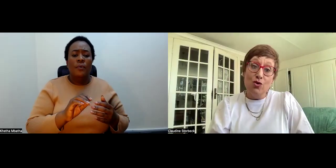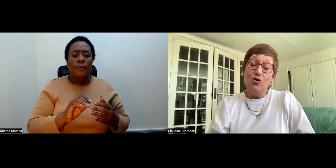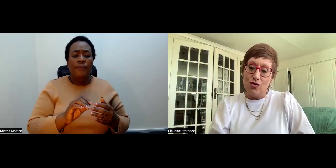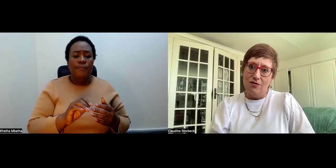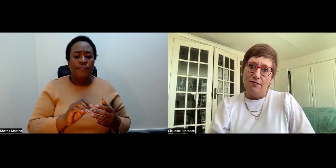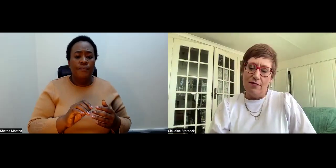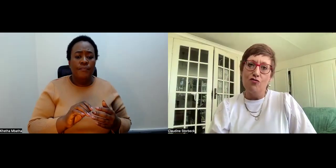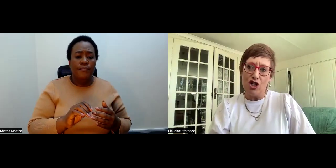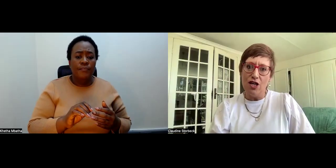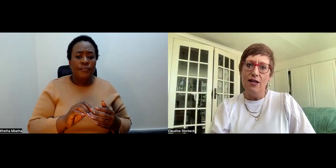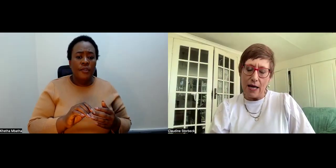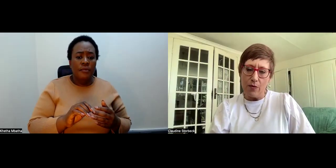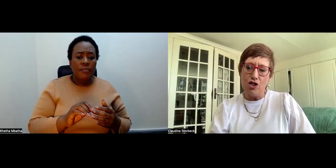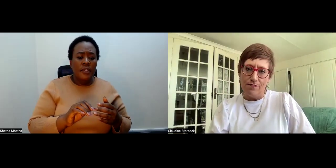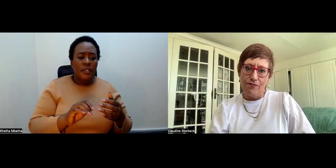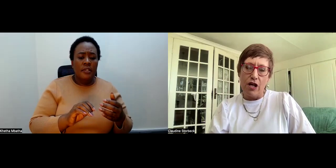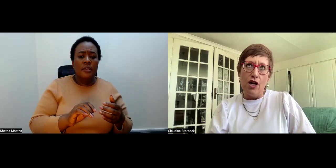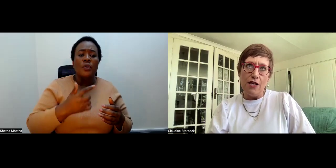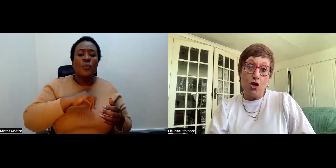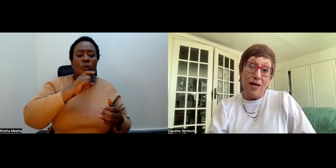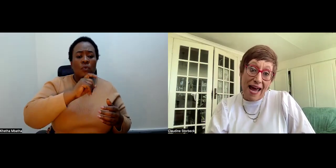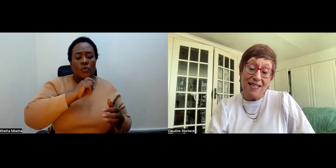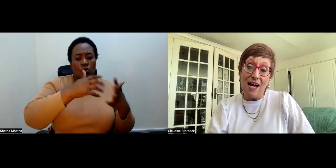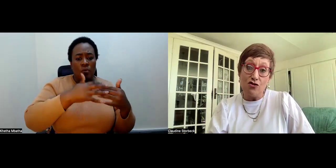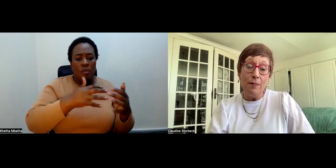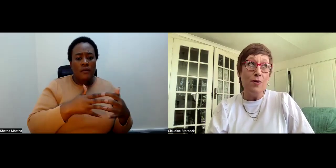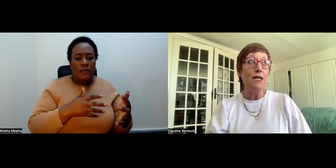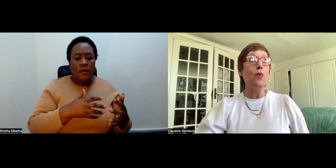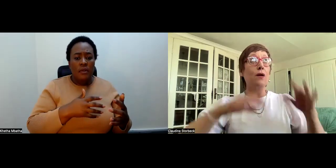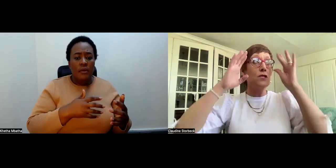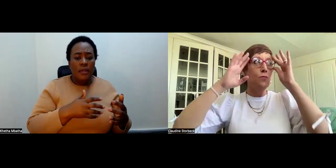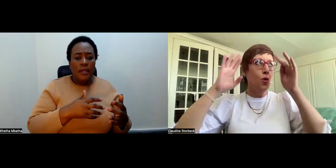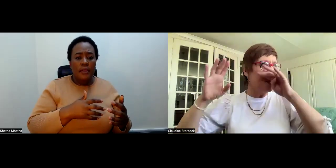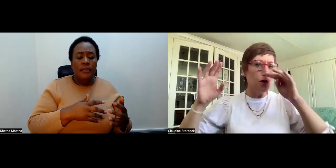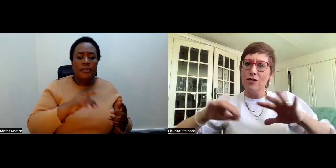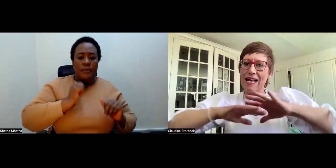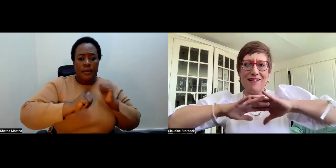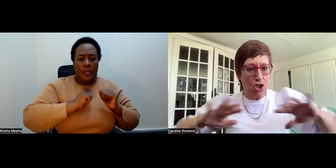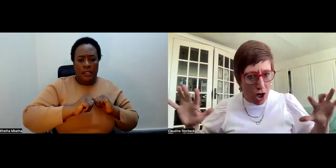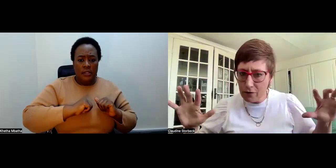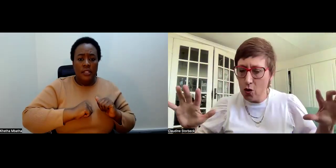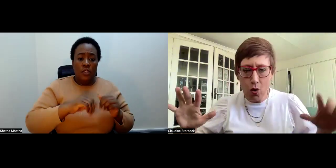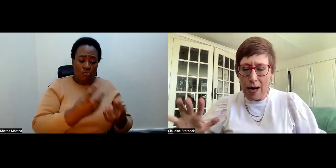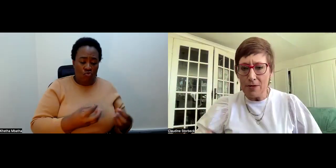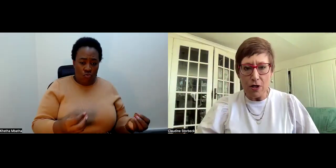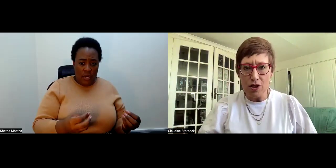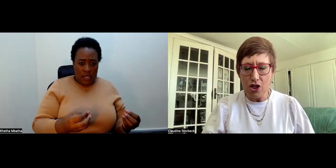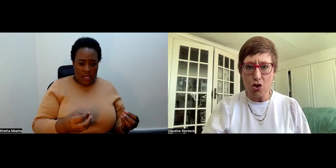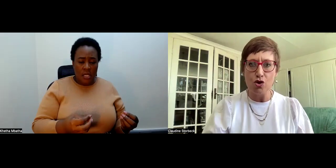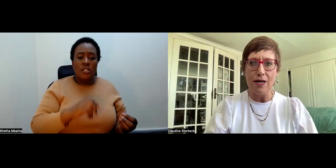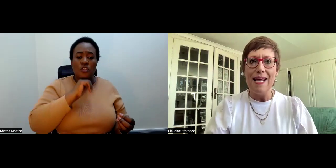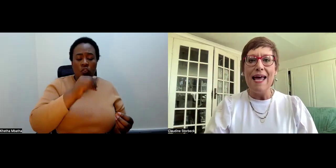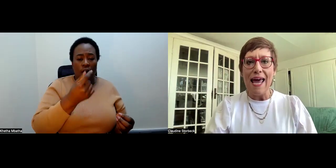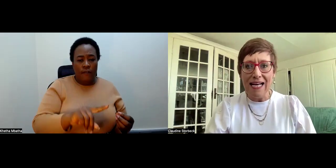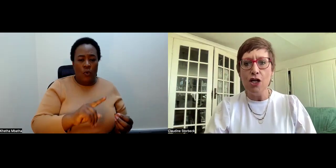We use richer language. And so we act out. Remember, we said smaller children, and this is not for special